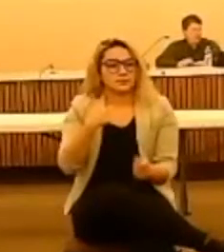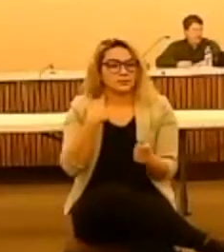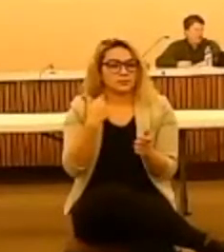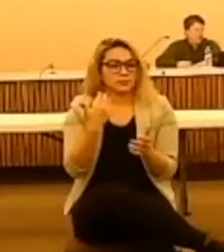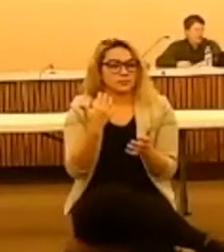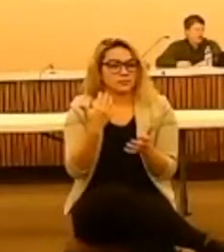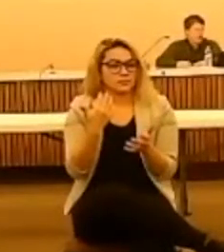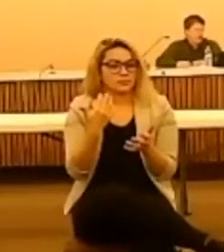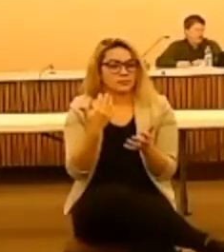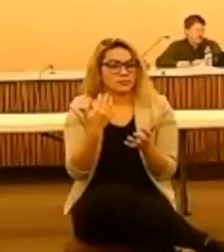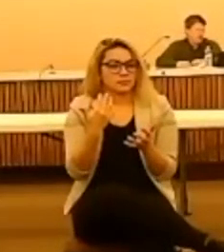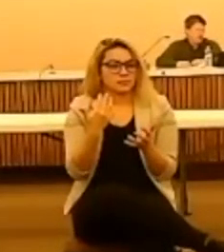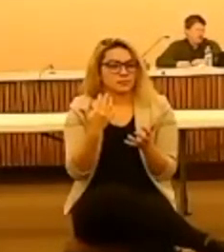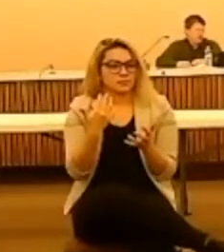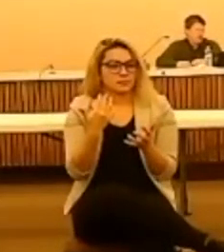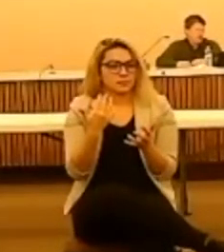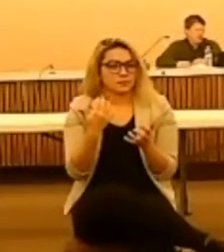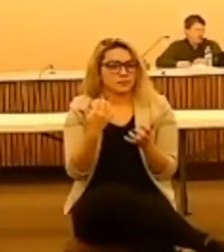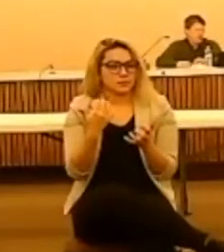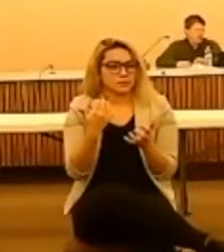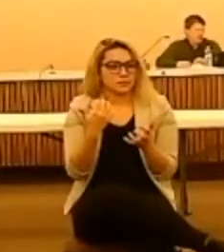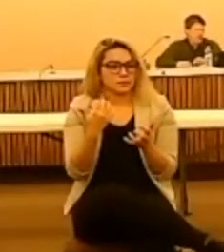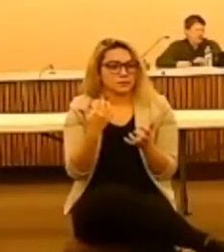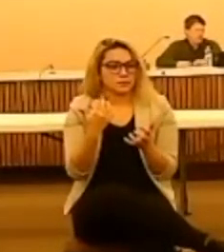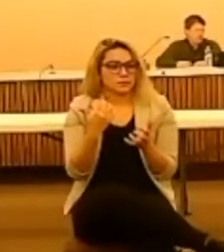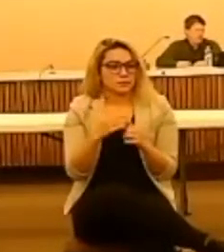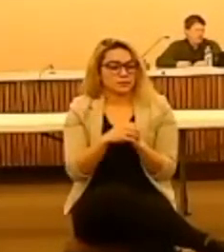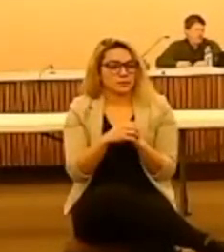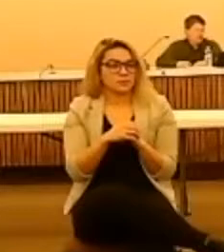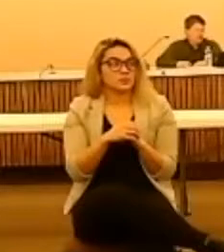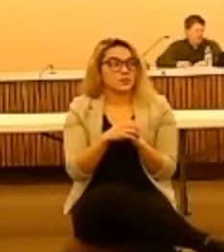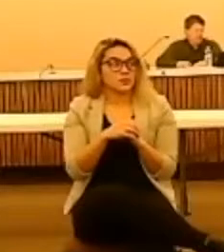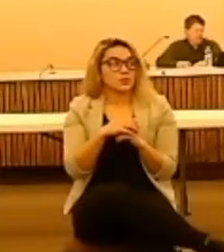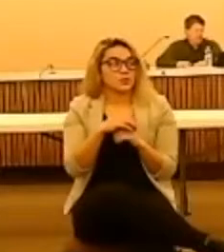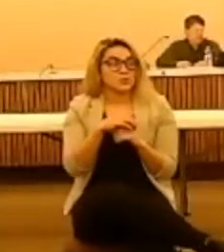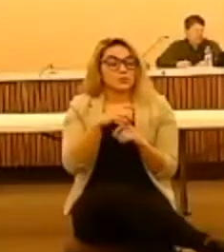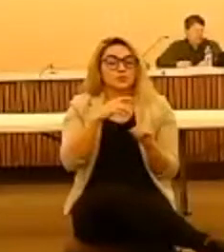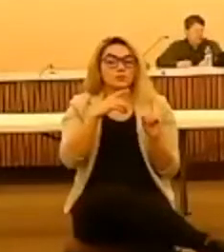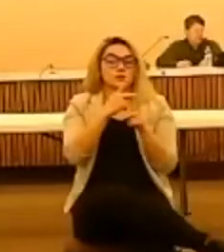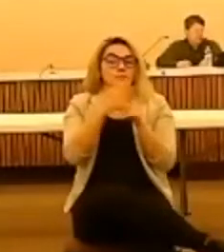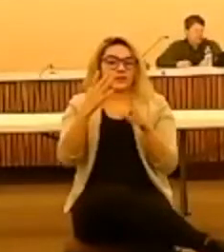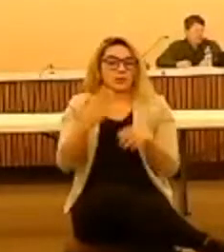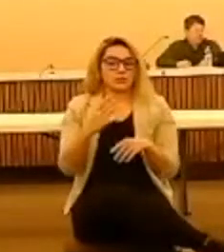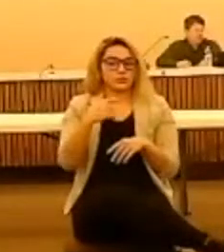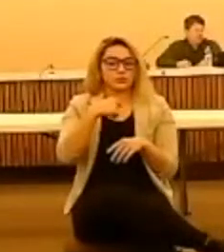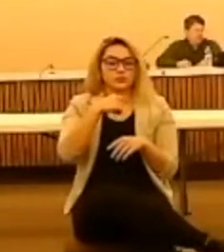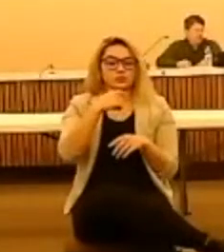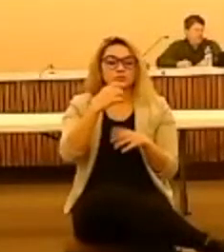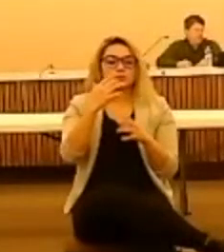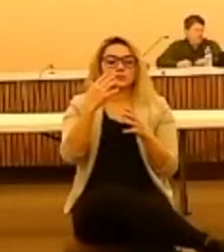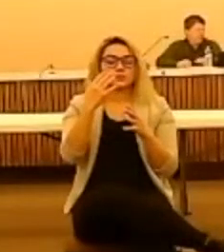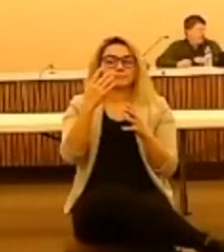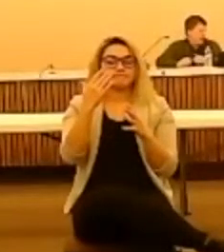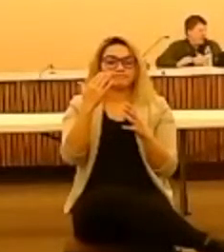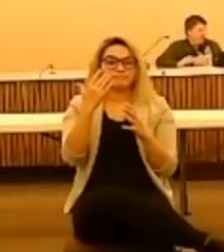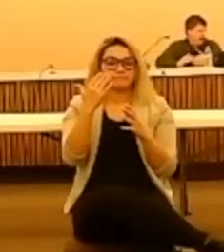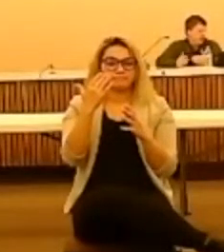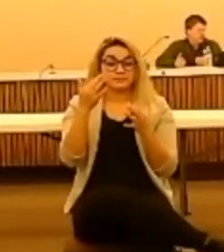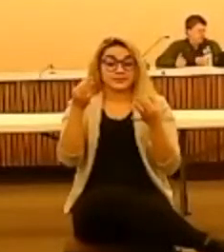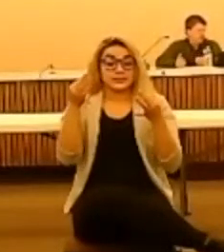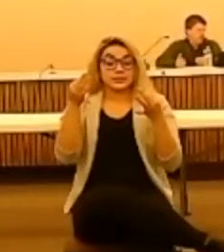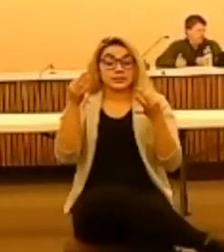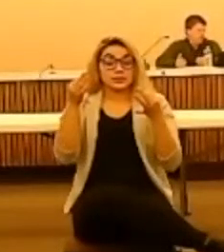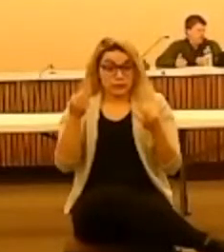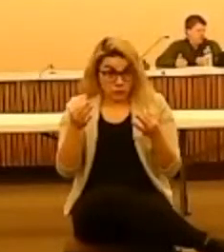necessarily table the hearing. I think it's the determination that basically what would happen is With the hearing open. In